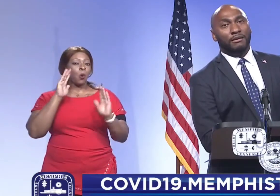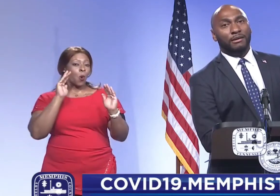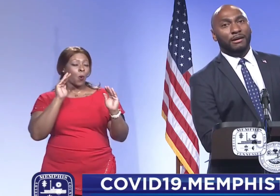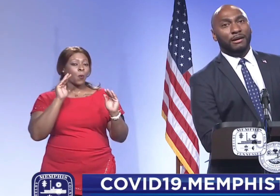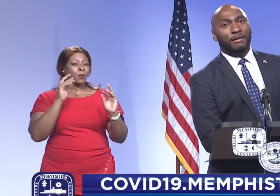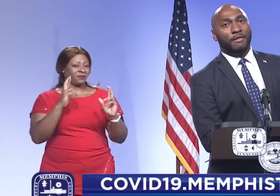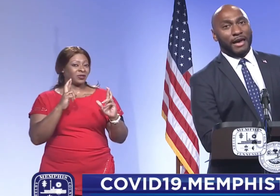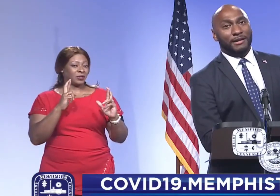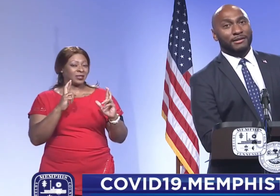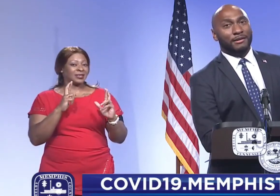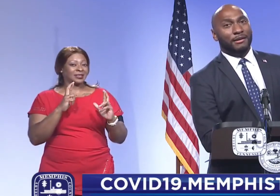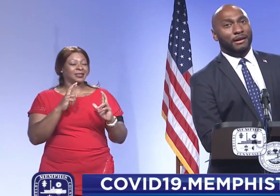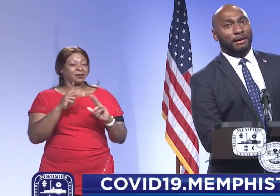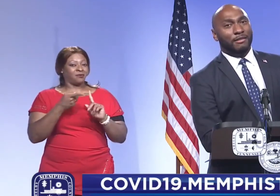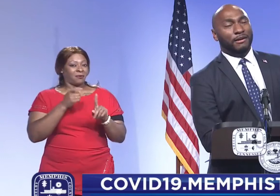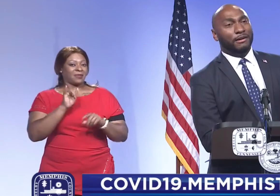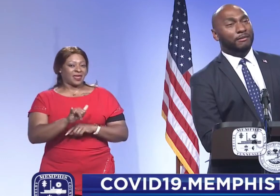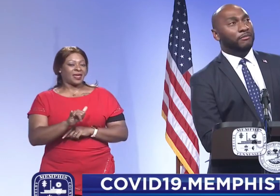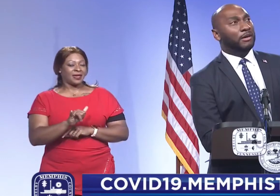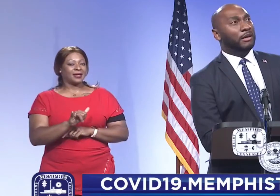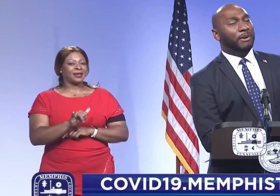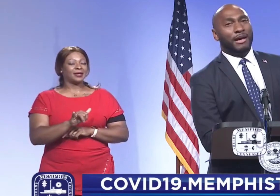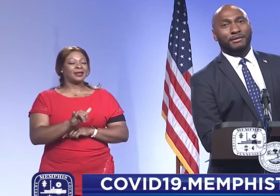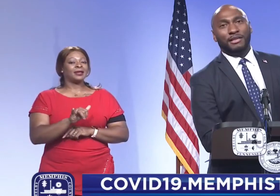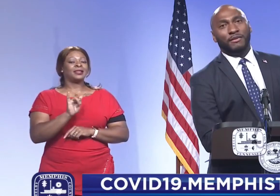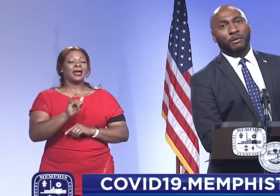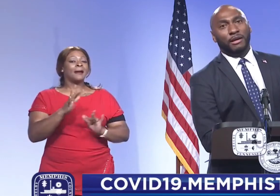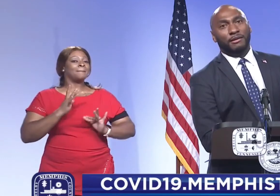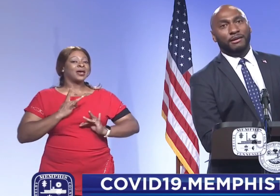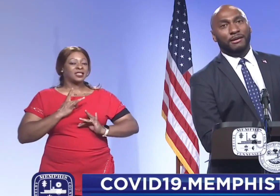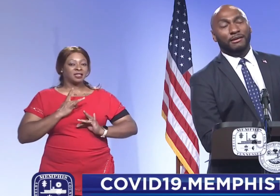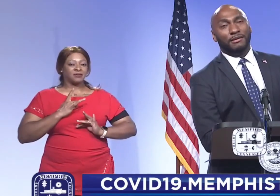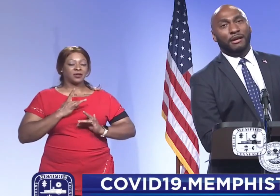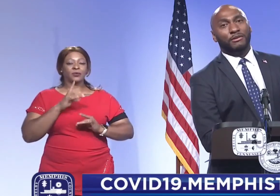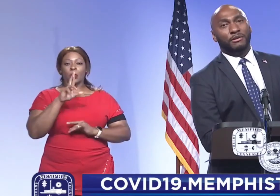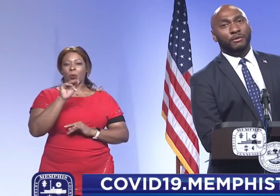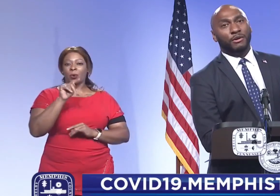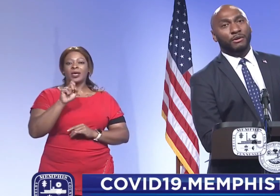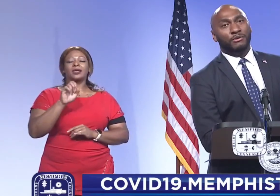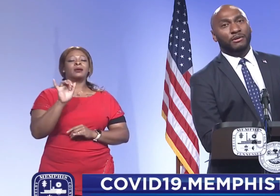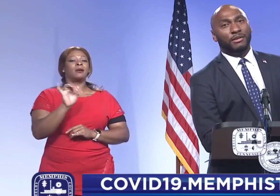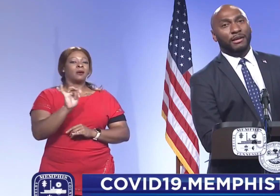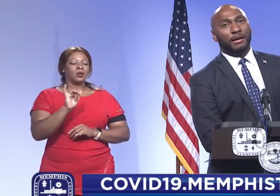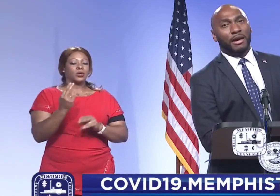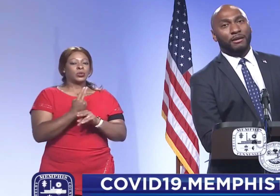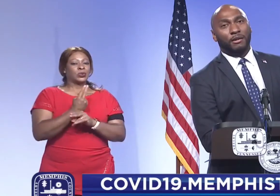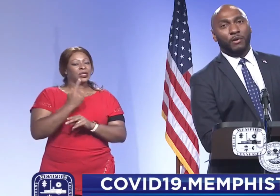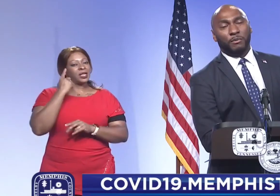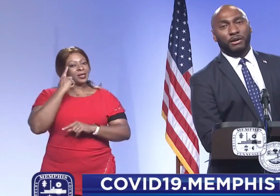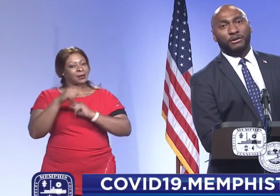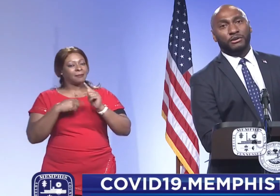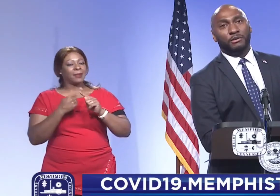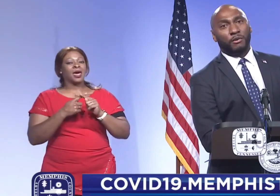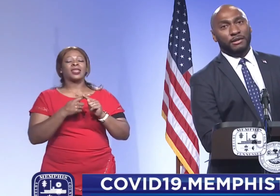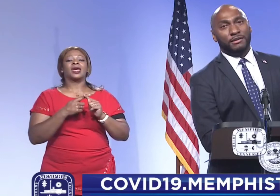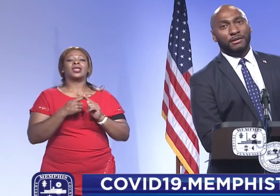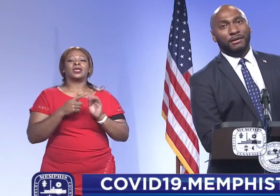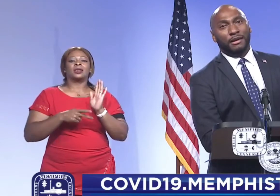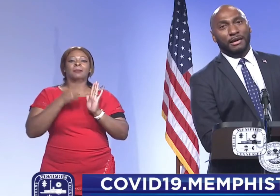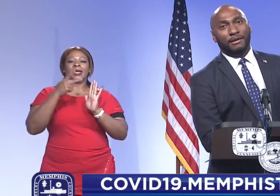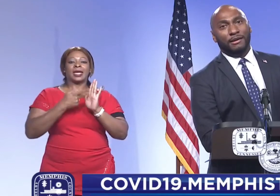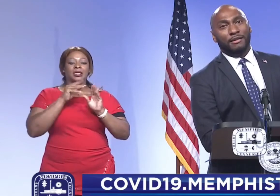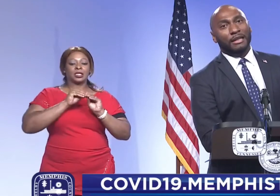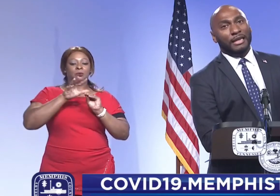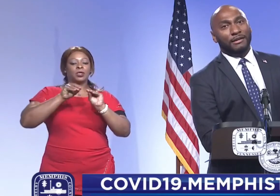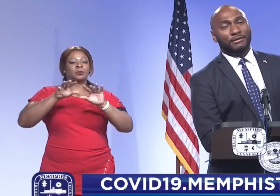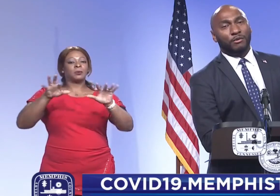around that. The positivity rate is also used to think about the reproduction rate.